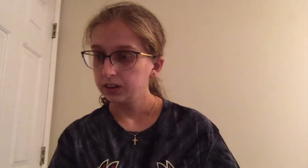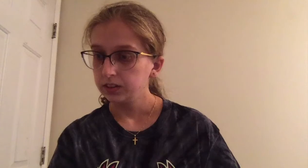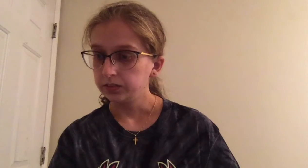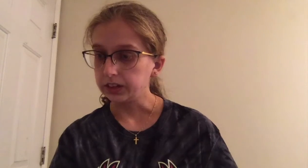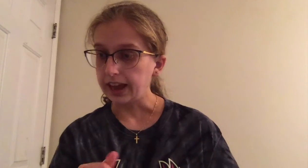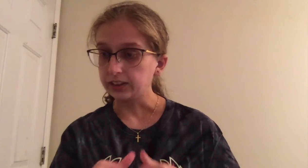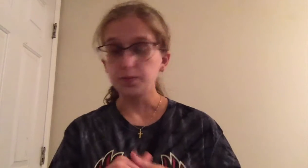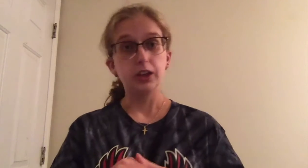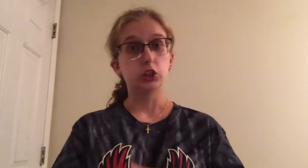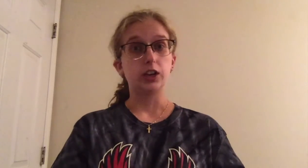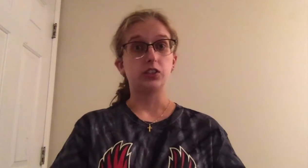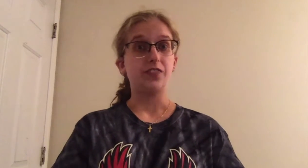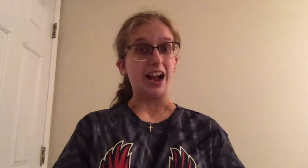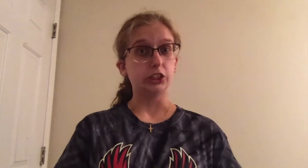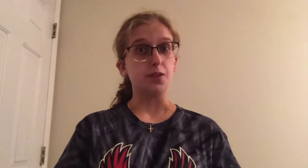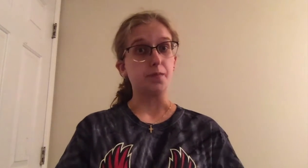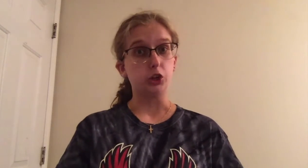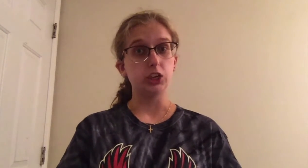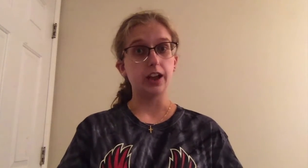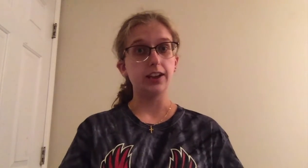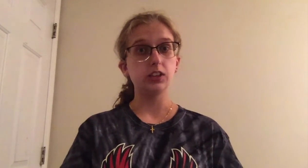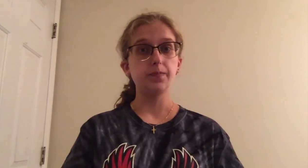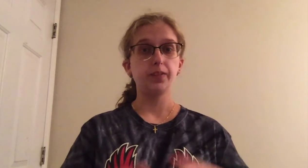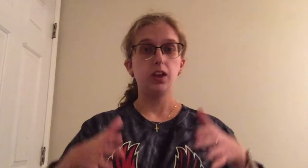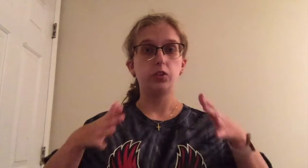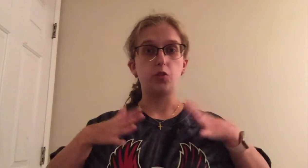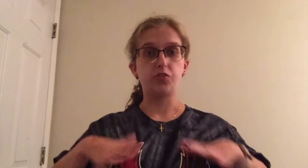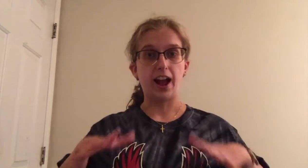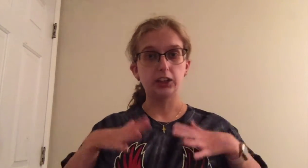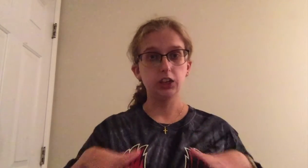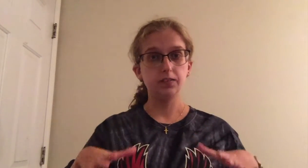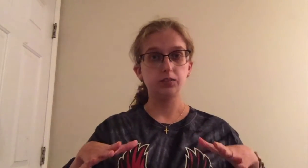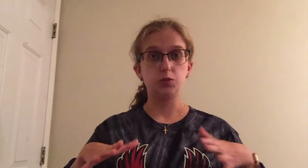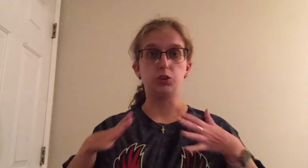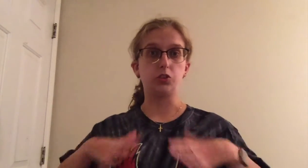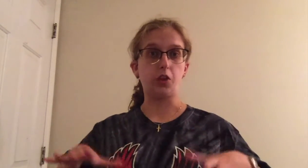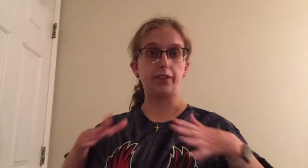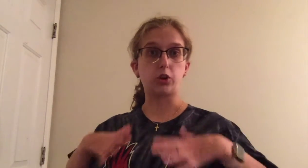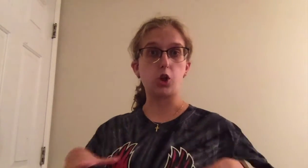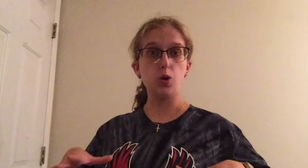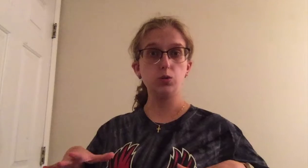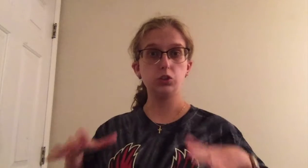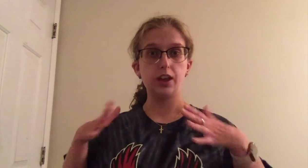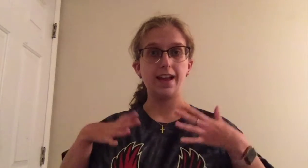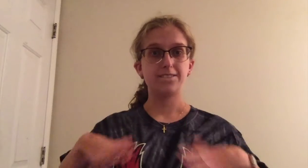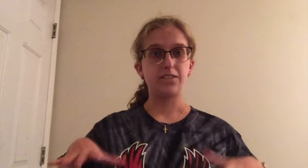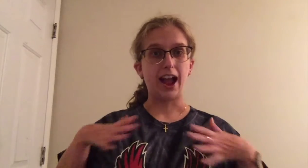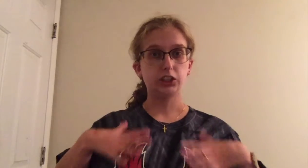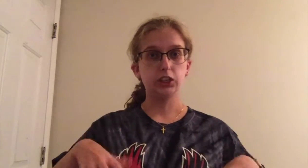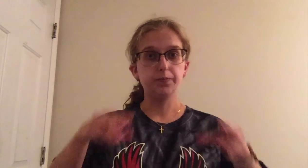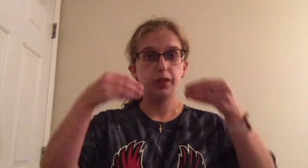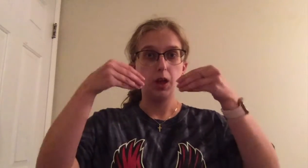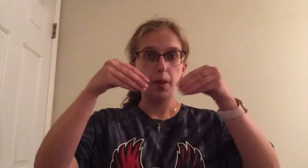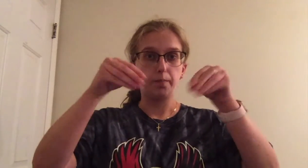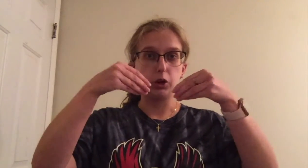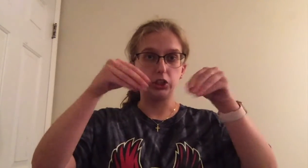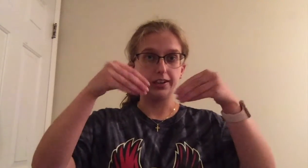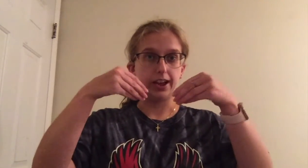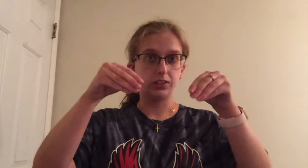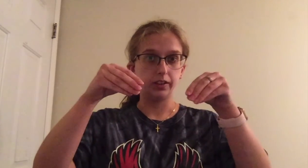The next major is fashion merchandising. So fashion, you would do the sign for clothes. Fashion merchandising, because